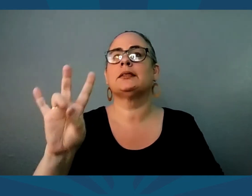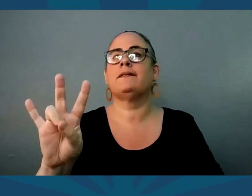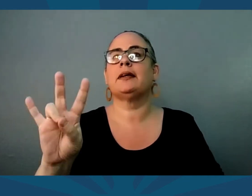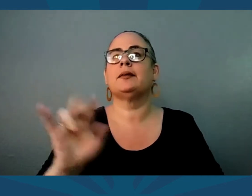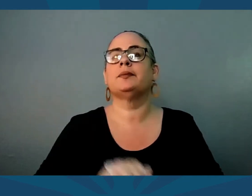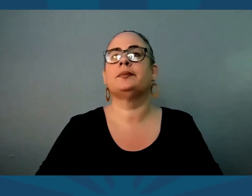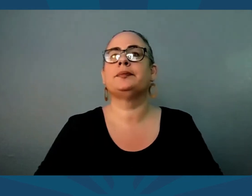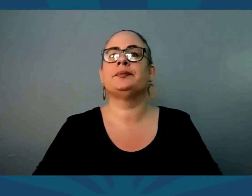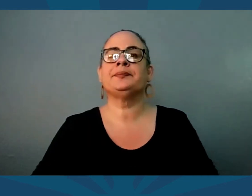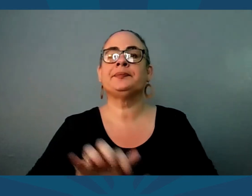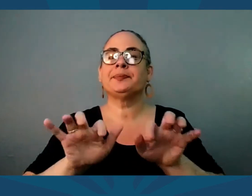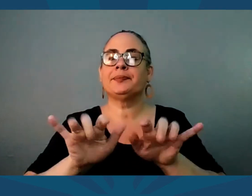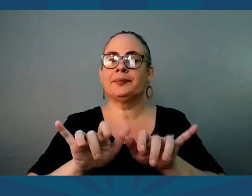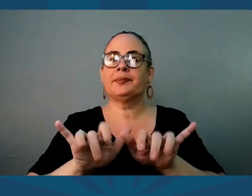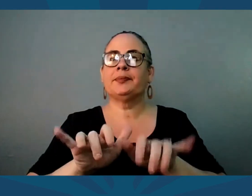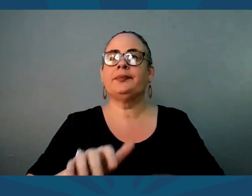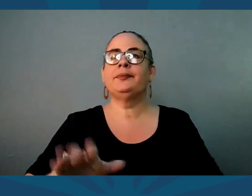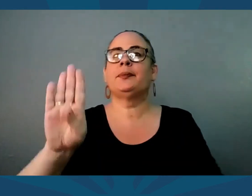928-865-1717.